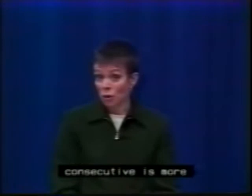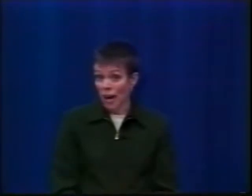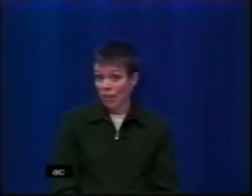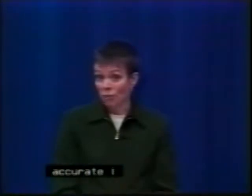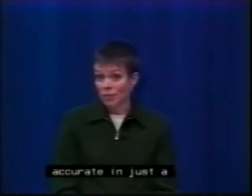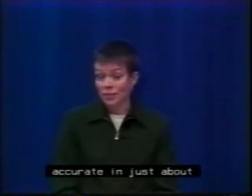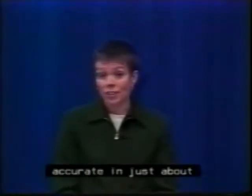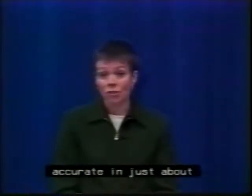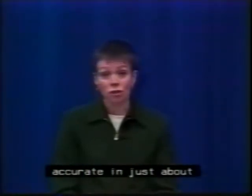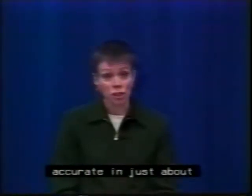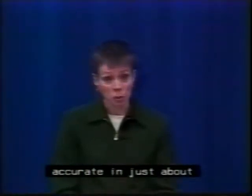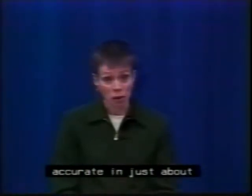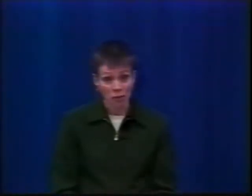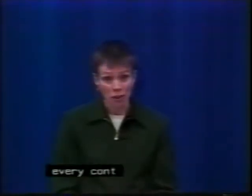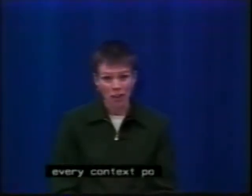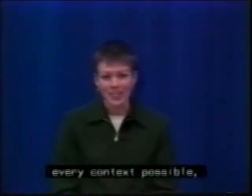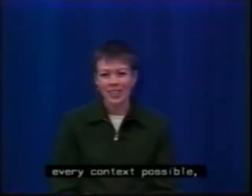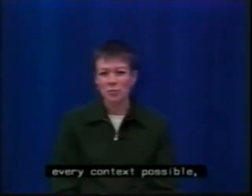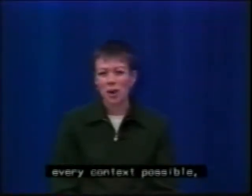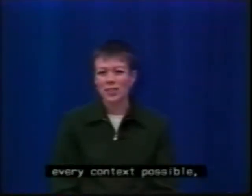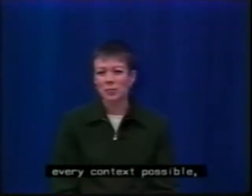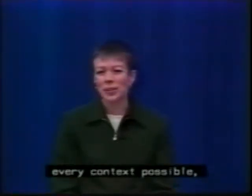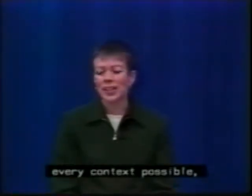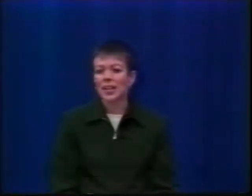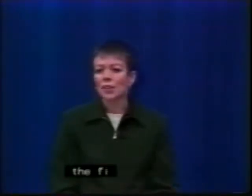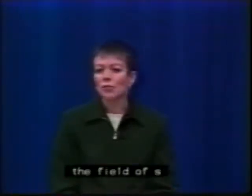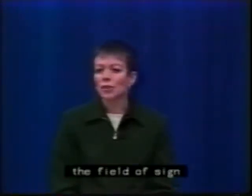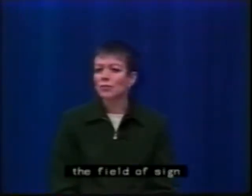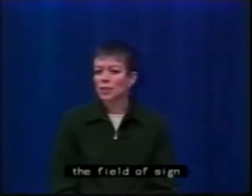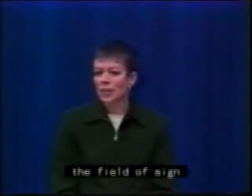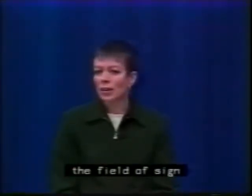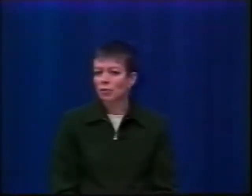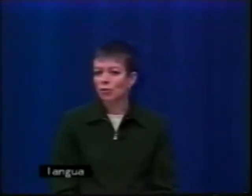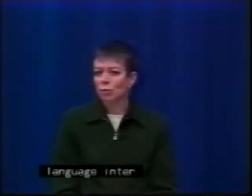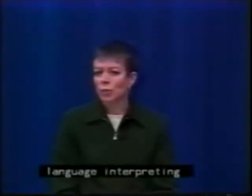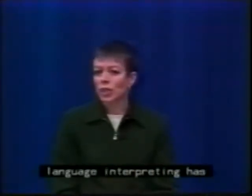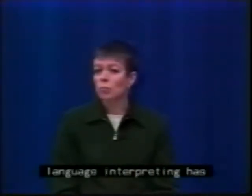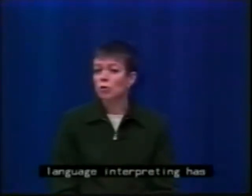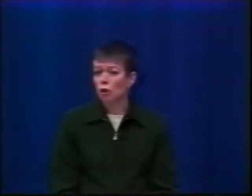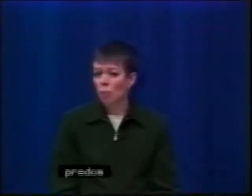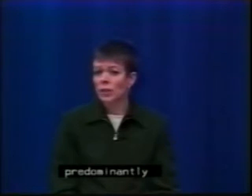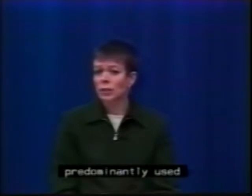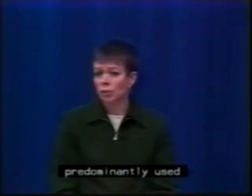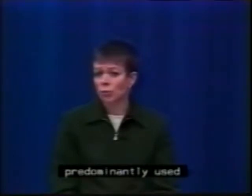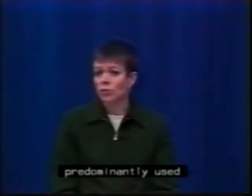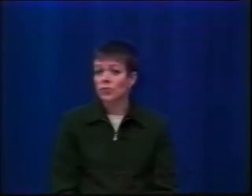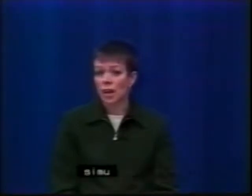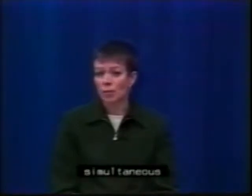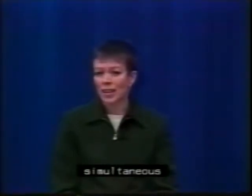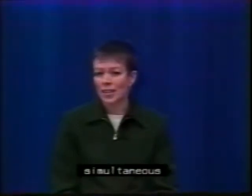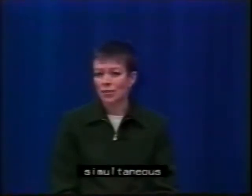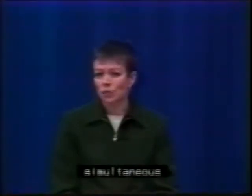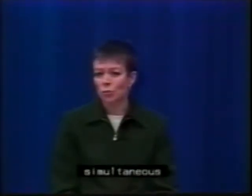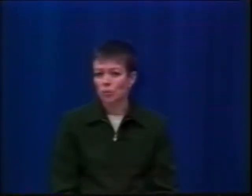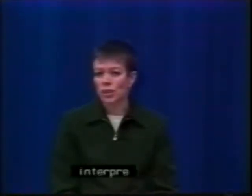more accurate in just about every context possible, the field of sign language interpreting has predominantly used simultaneous